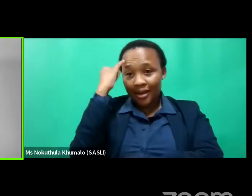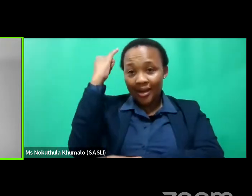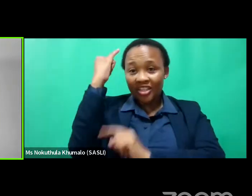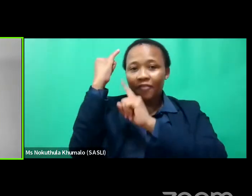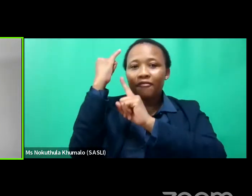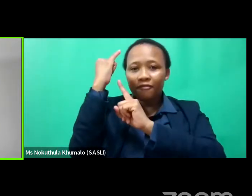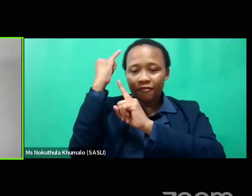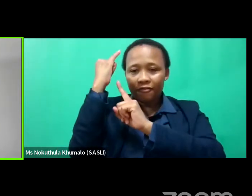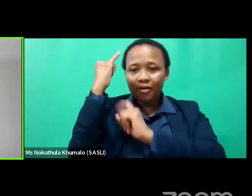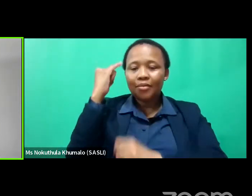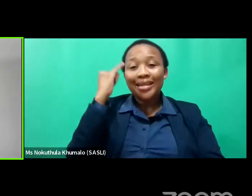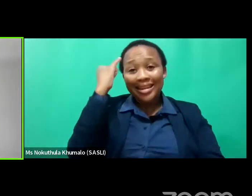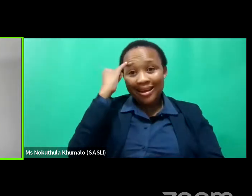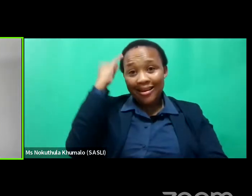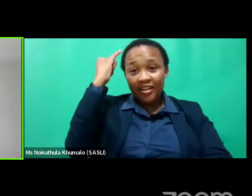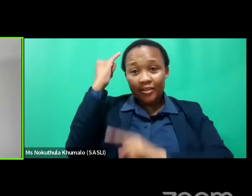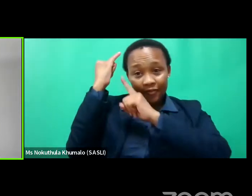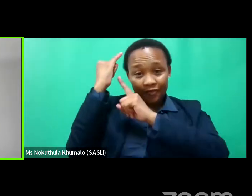to